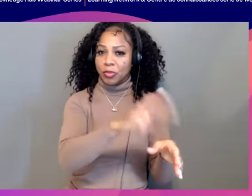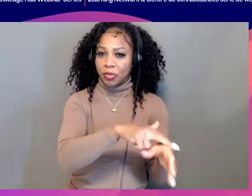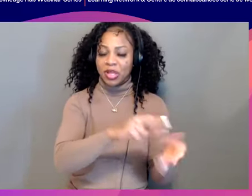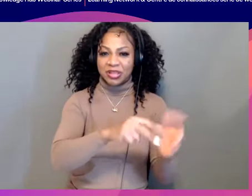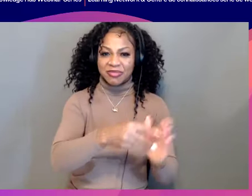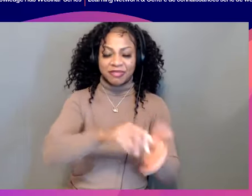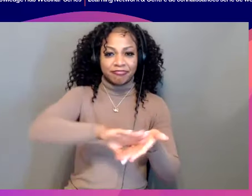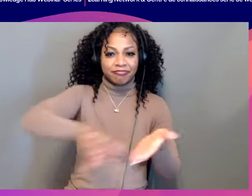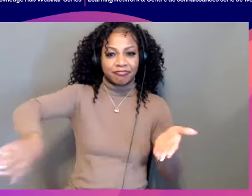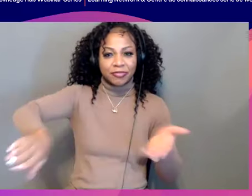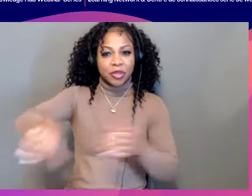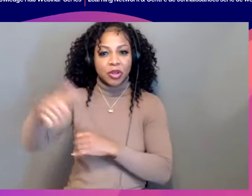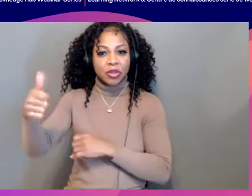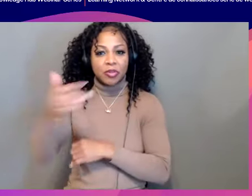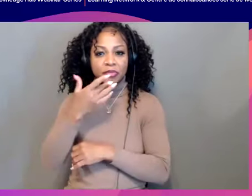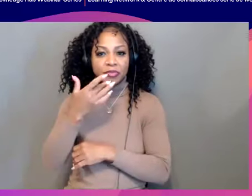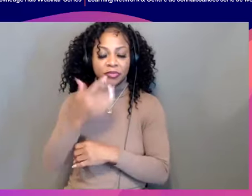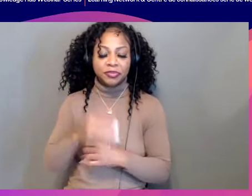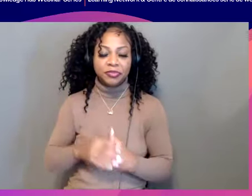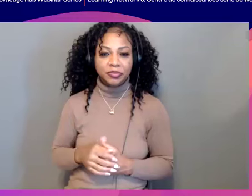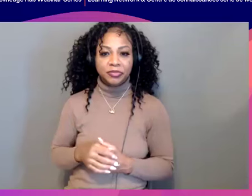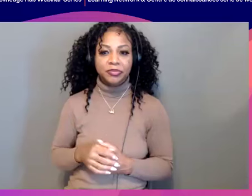diverse sexual orientations.